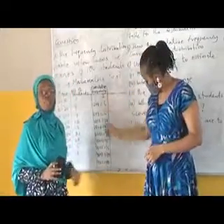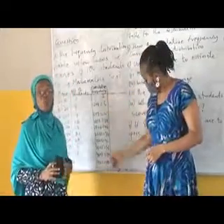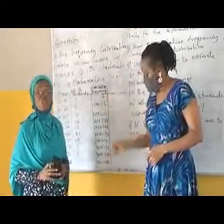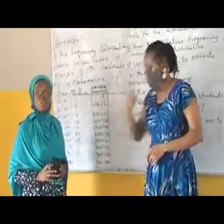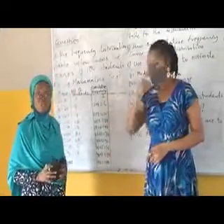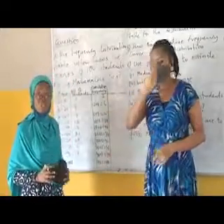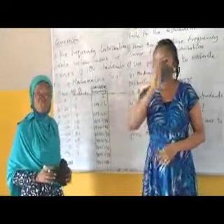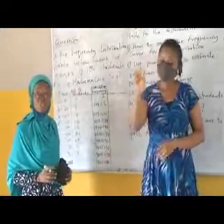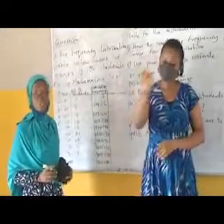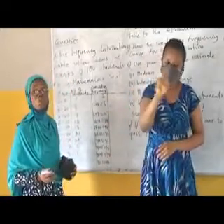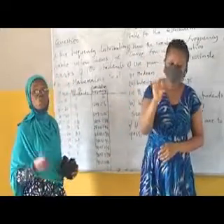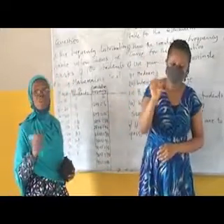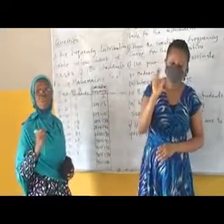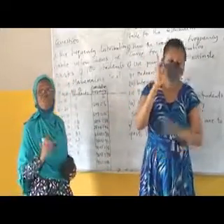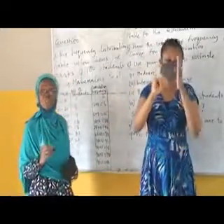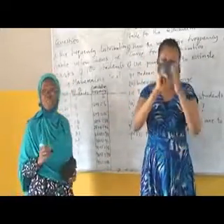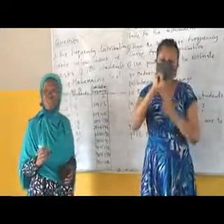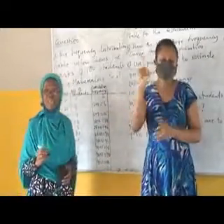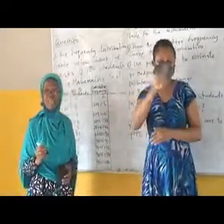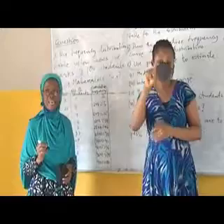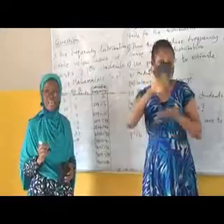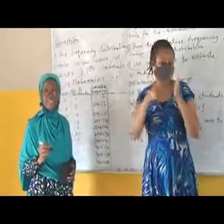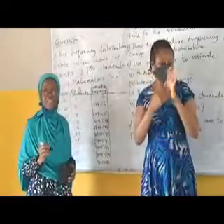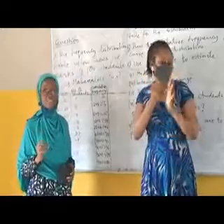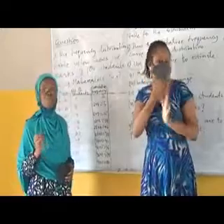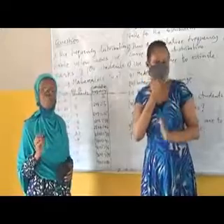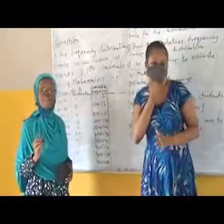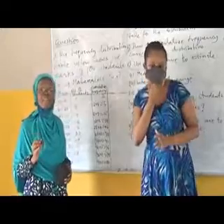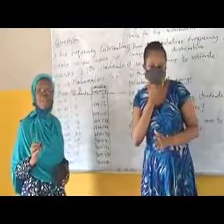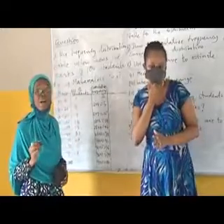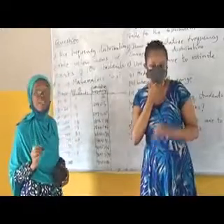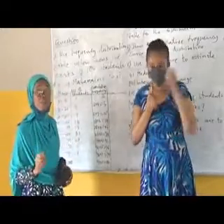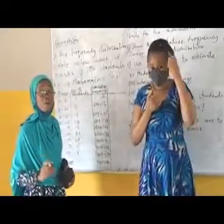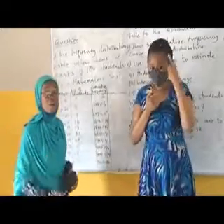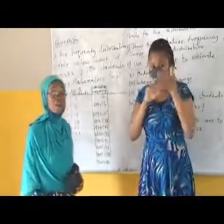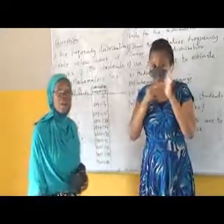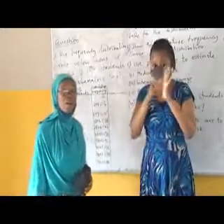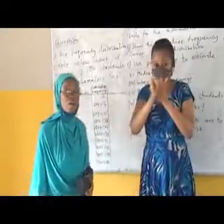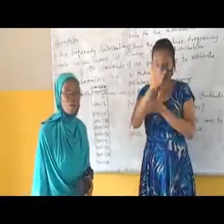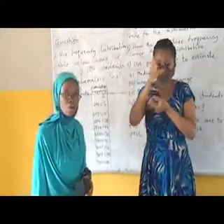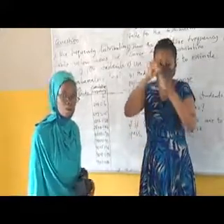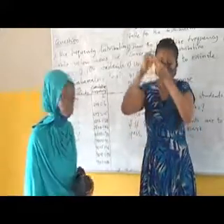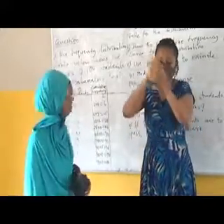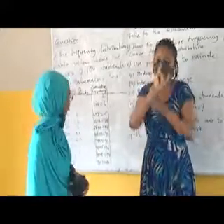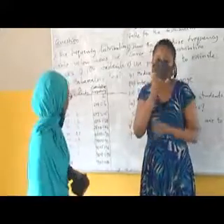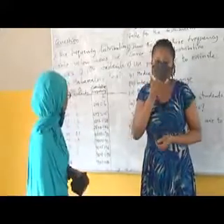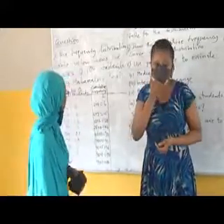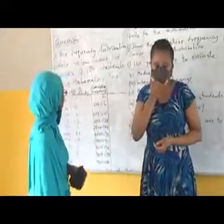is not equal to 100, you check your addition again. It implies that your addition is